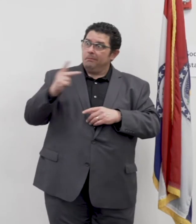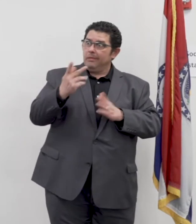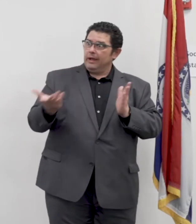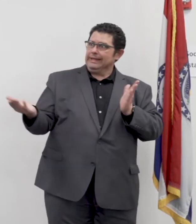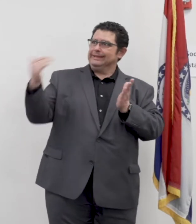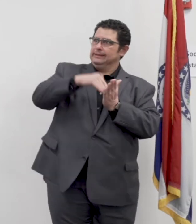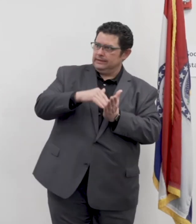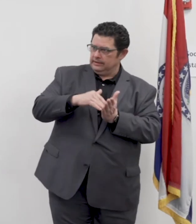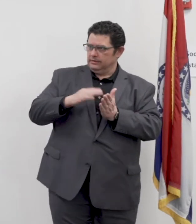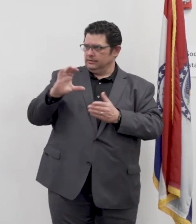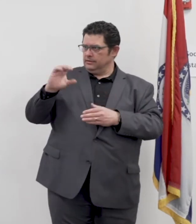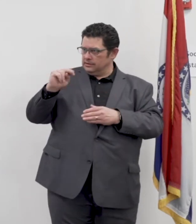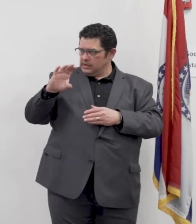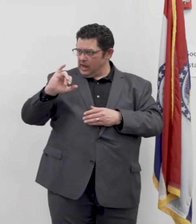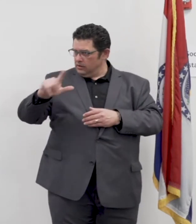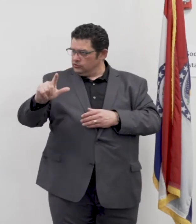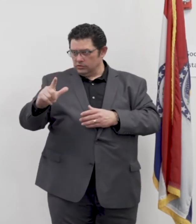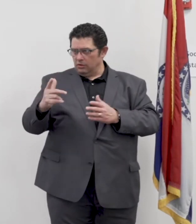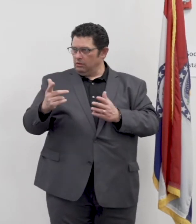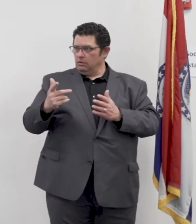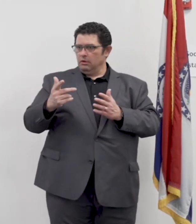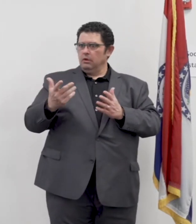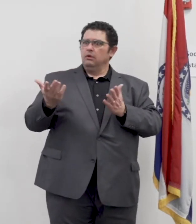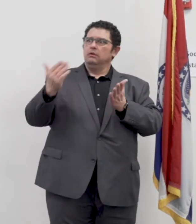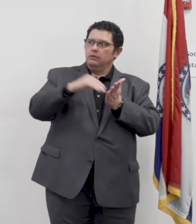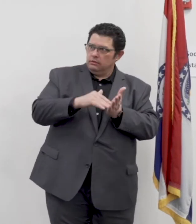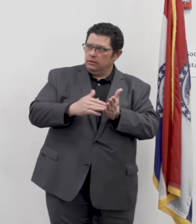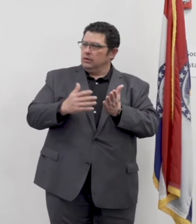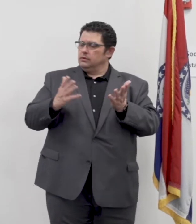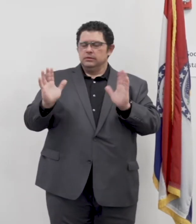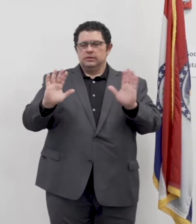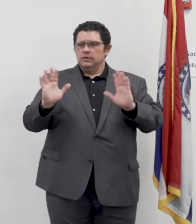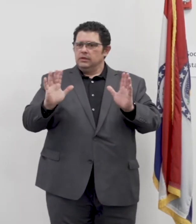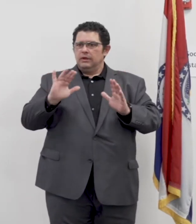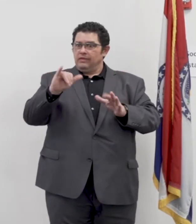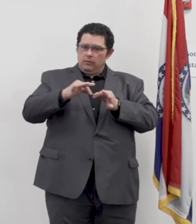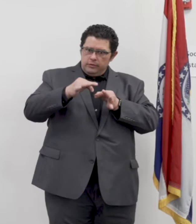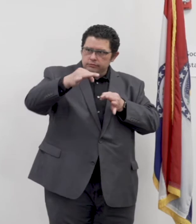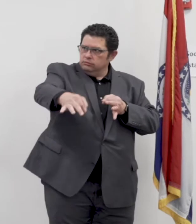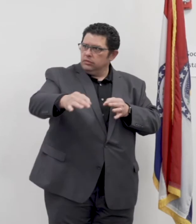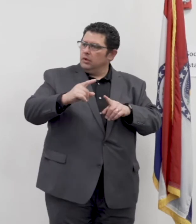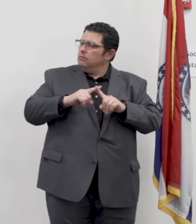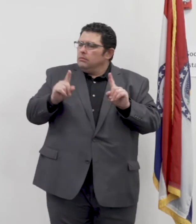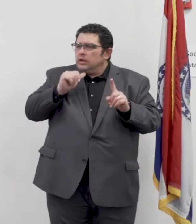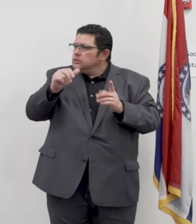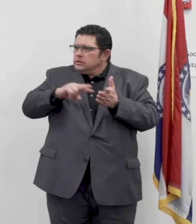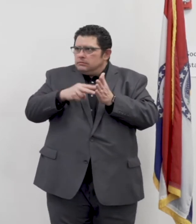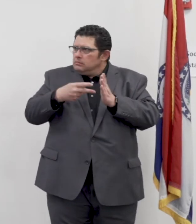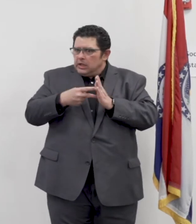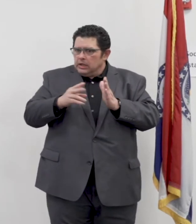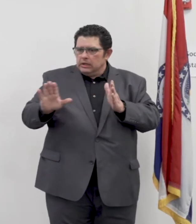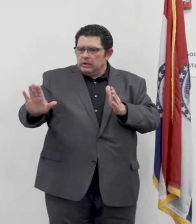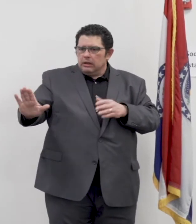also interfere with the arrival of this money into the hands of the people who need it. But that doesn't mean the council members or other